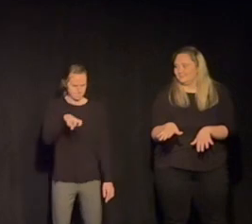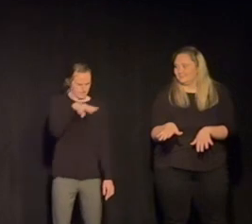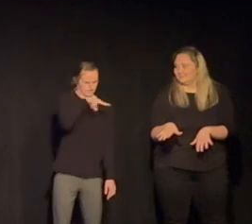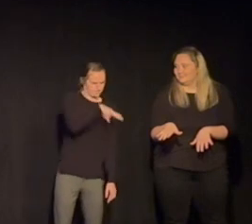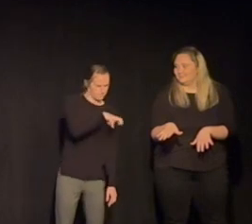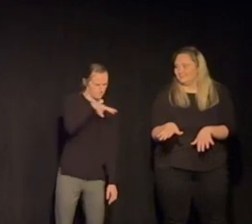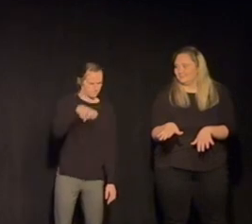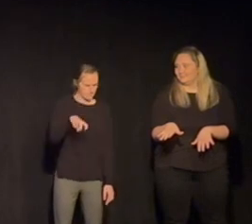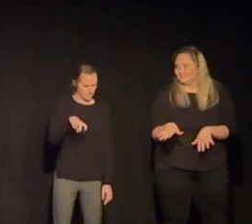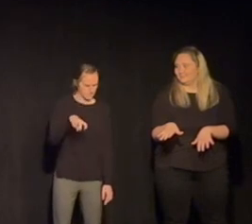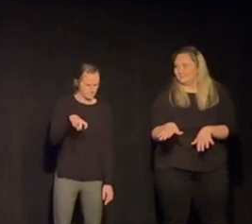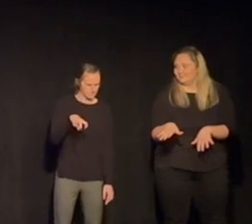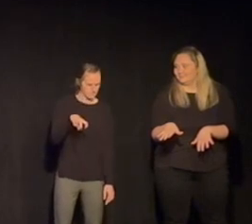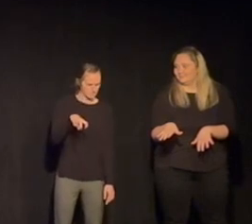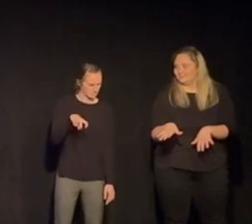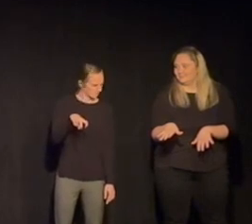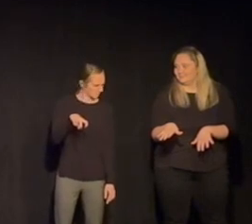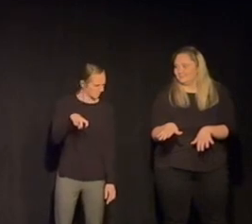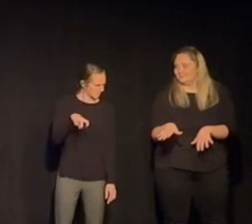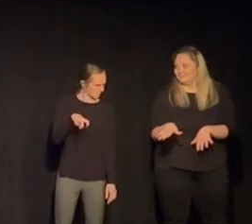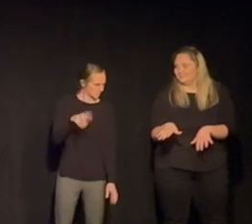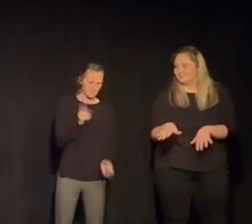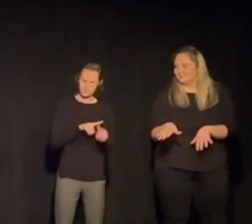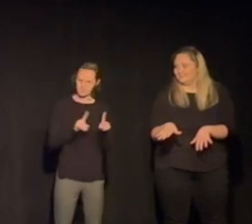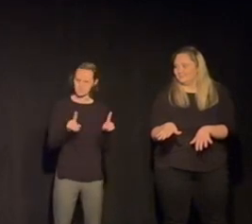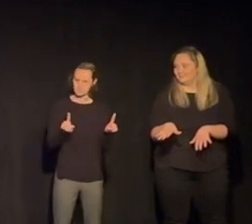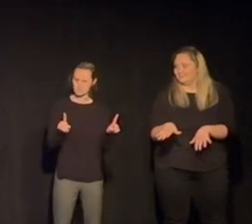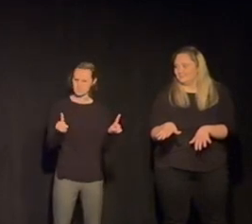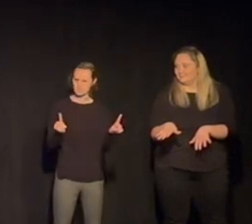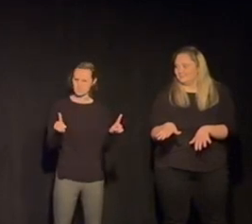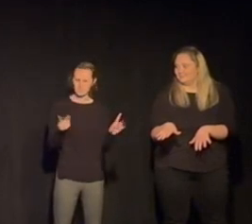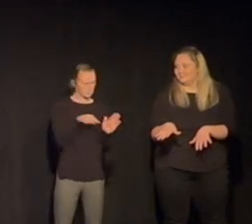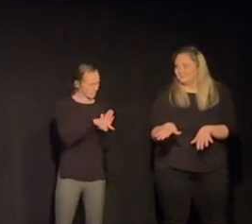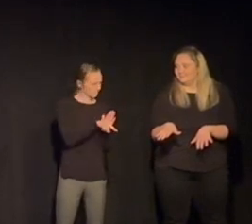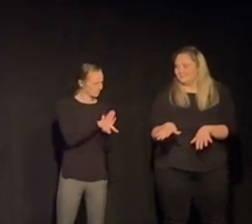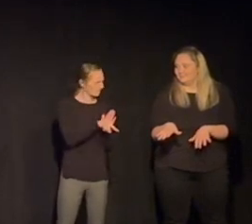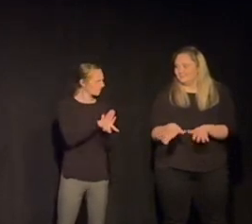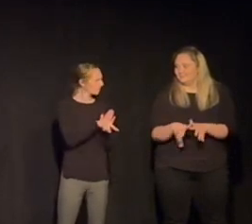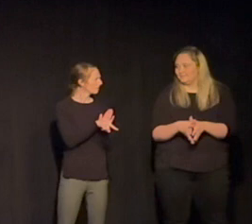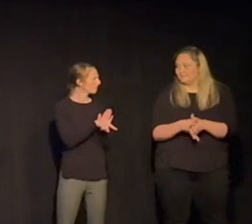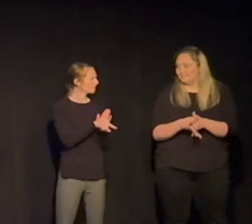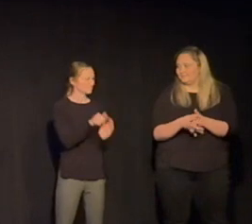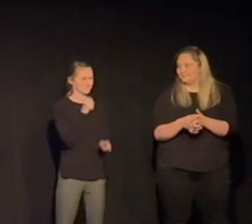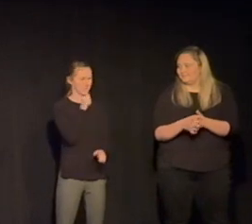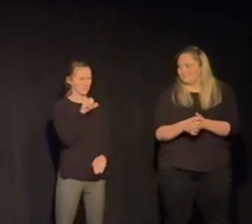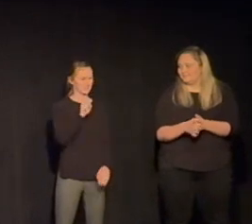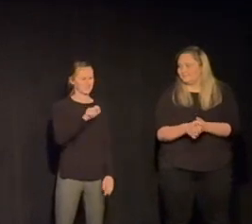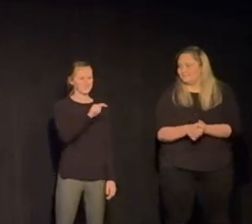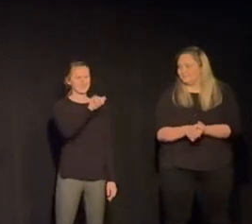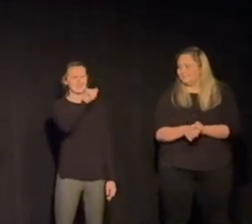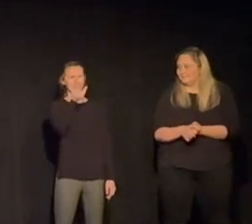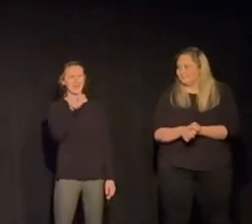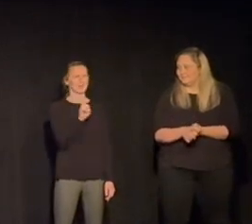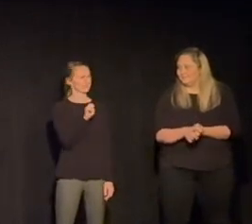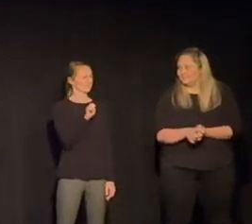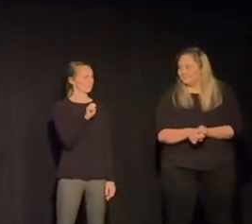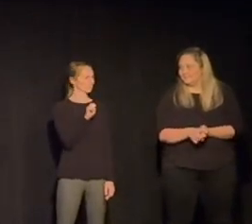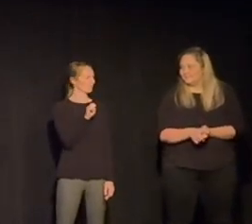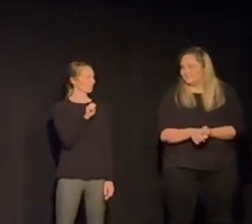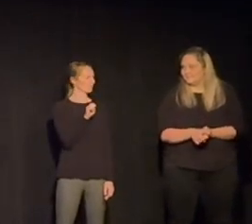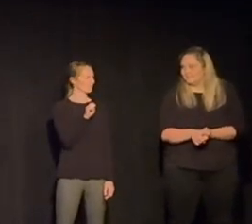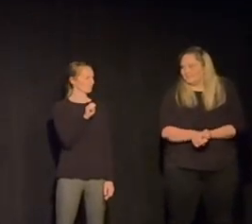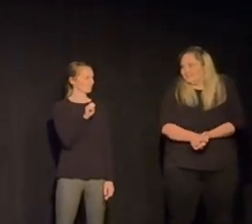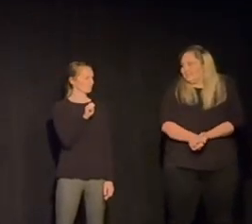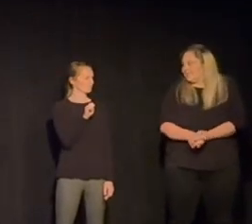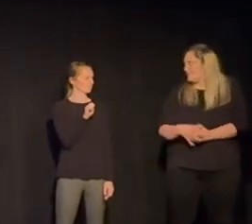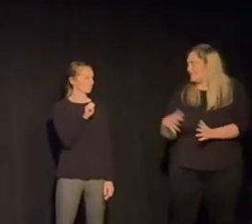can count. But murder, that's not your style.